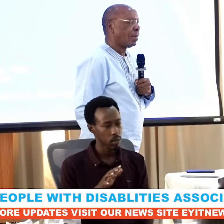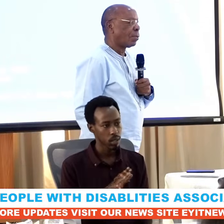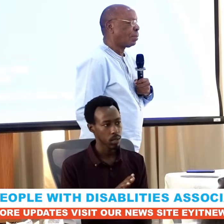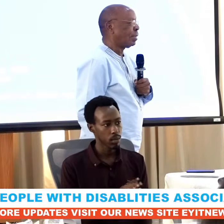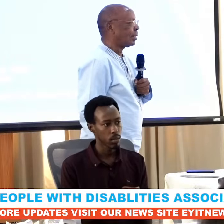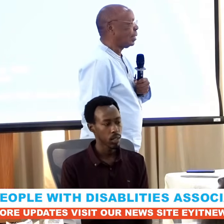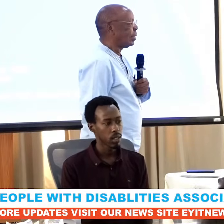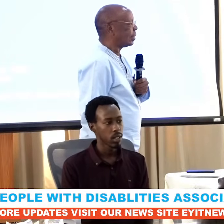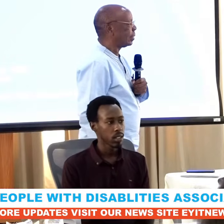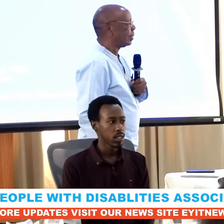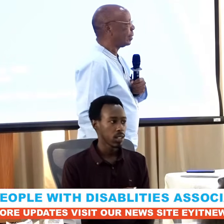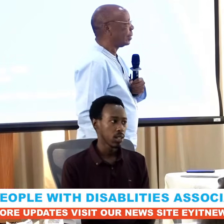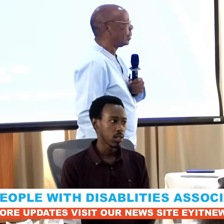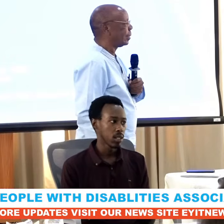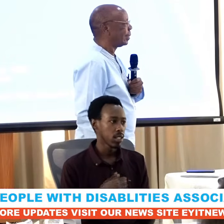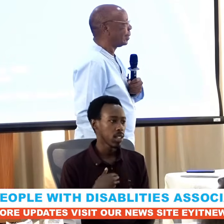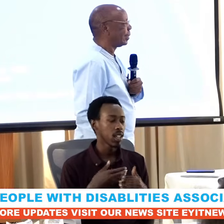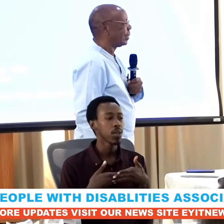I wish I could speak Chinese